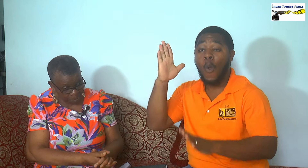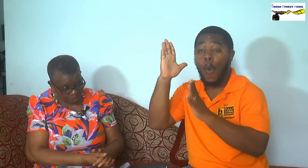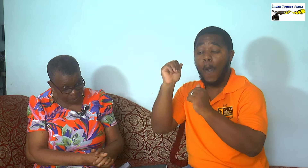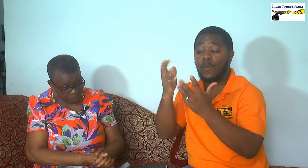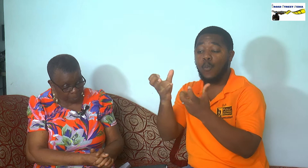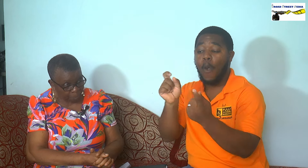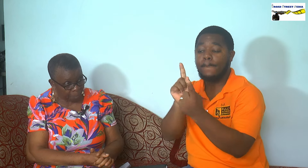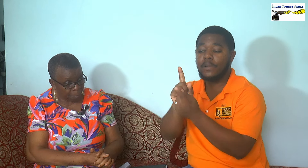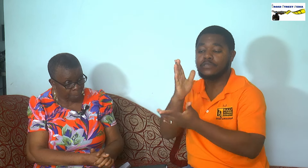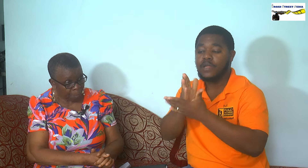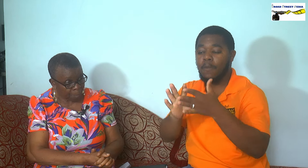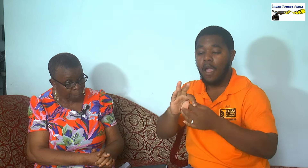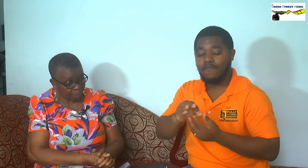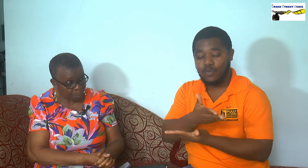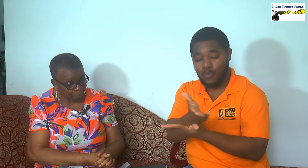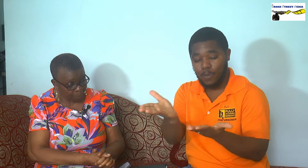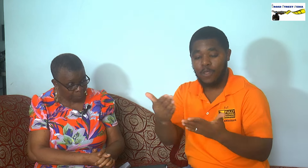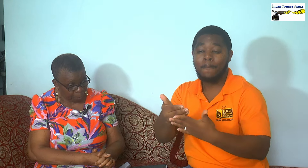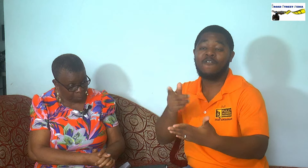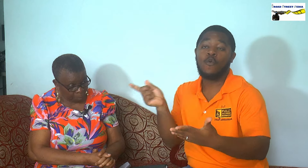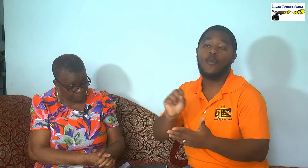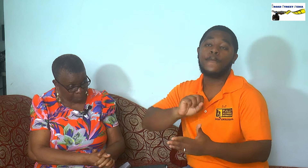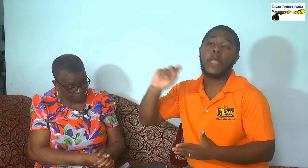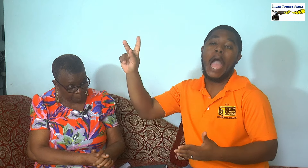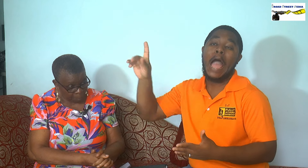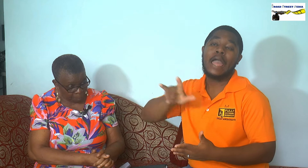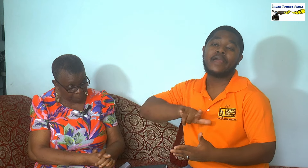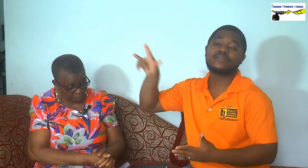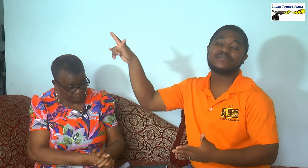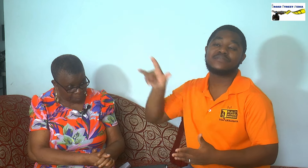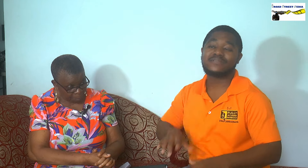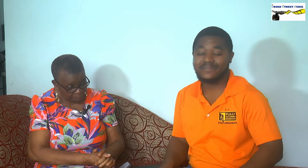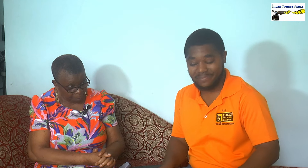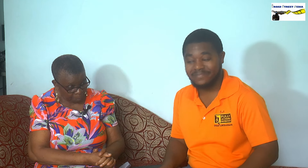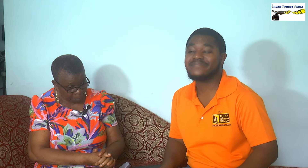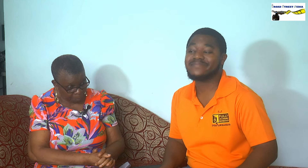She says she hopes to meet some of the deaf before she returns.